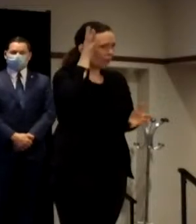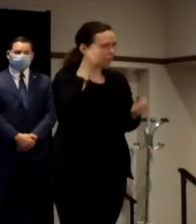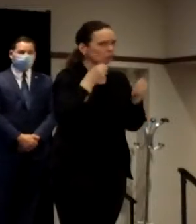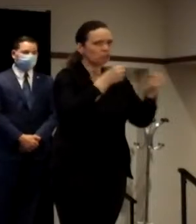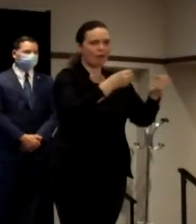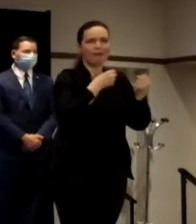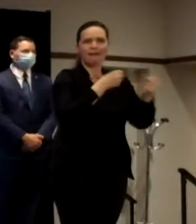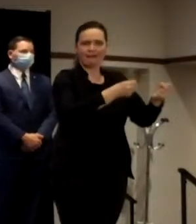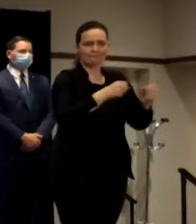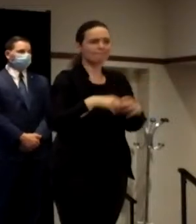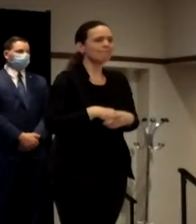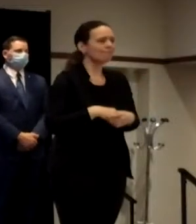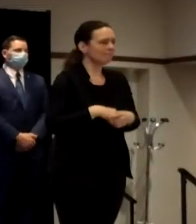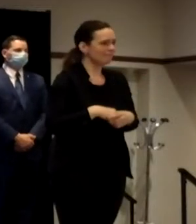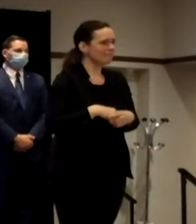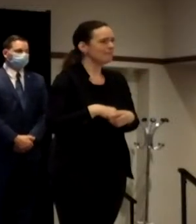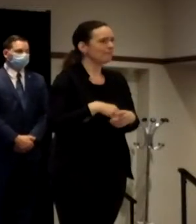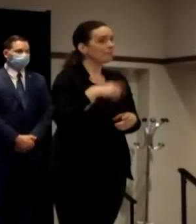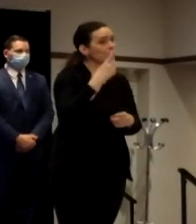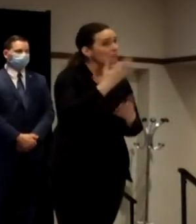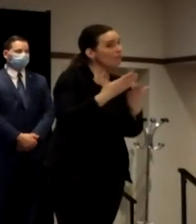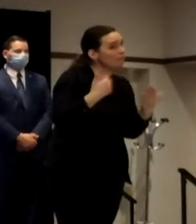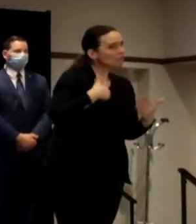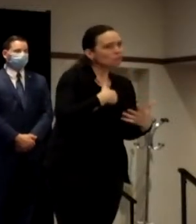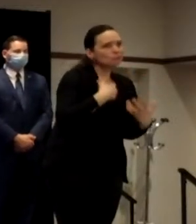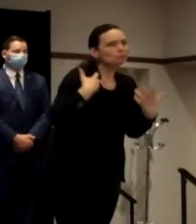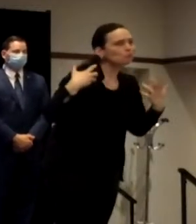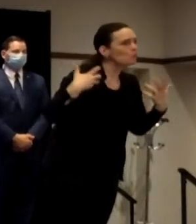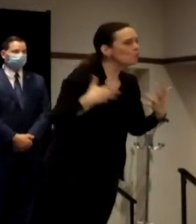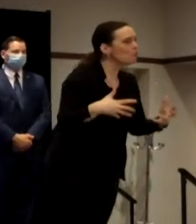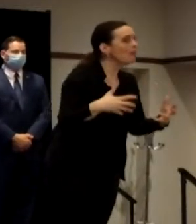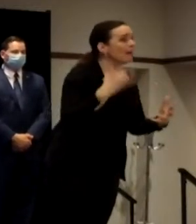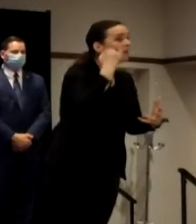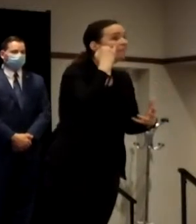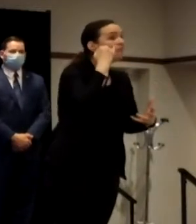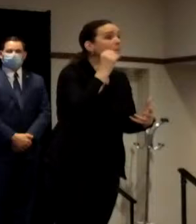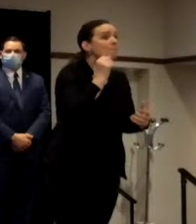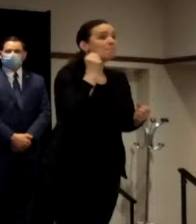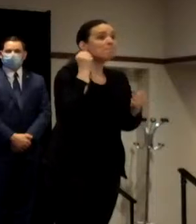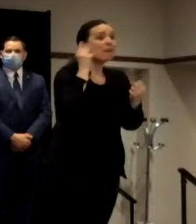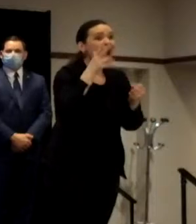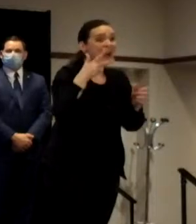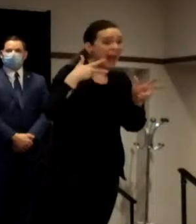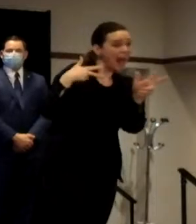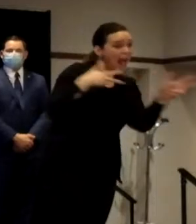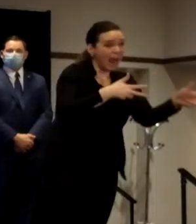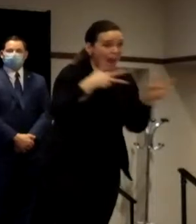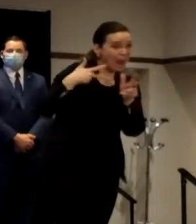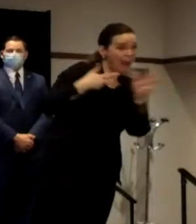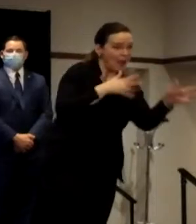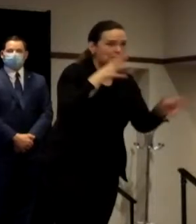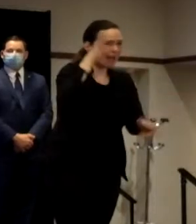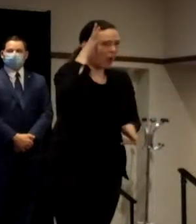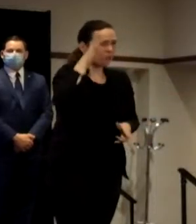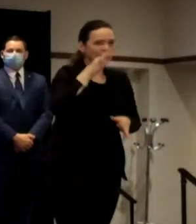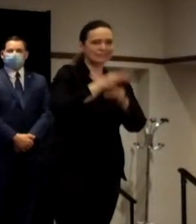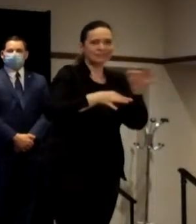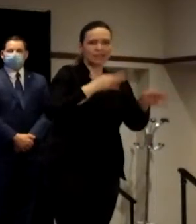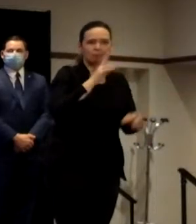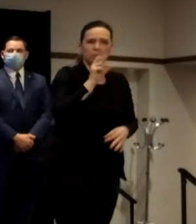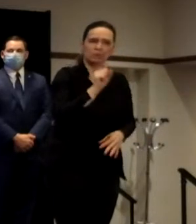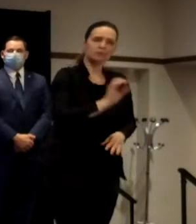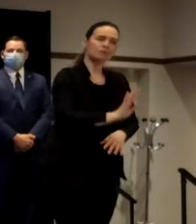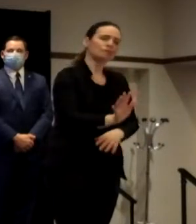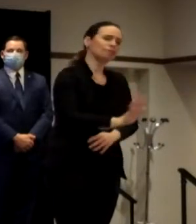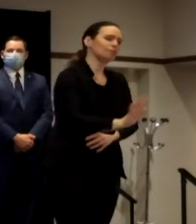also. But one thing which we don't want is having many parents, do the carpool and all those kind of things, because that also defeats the purpose.